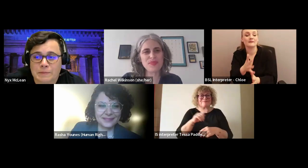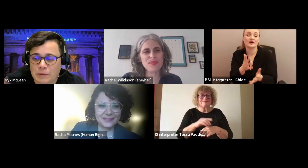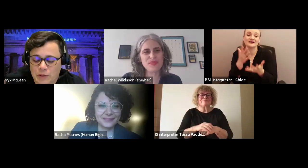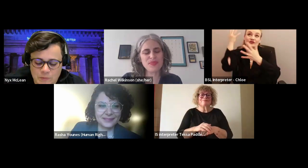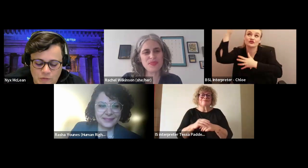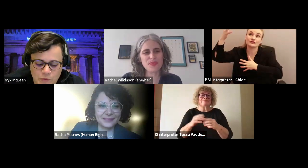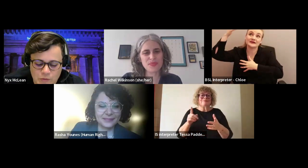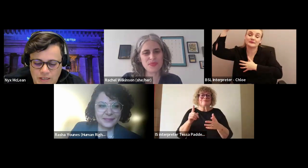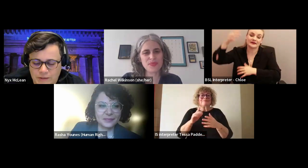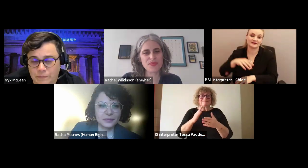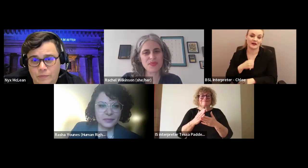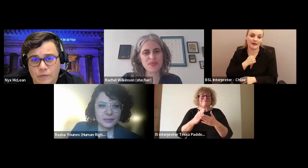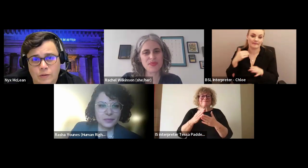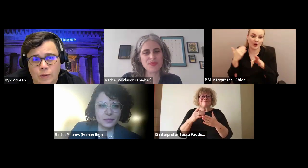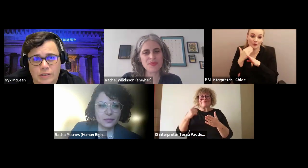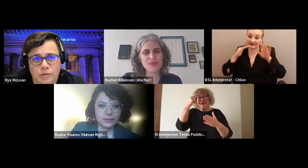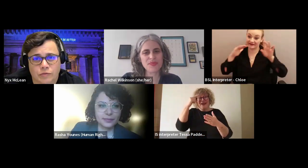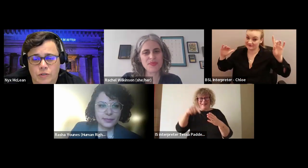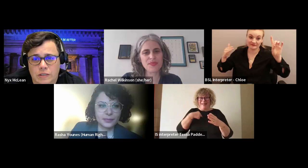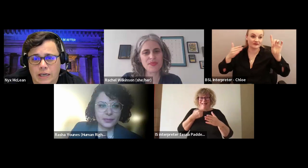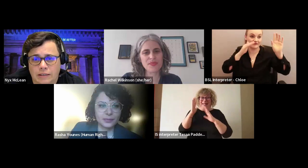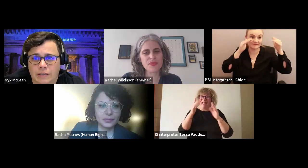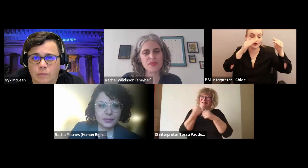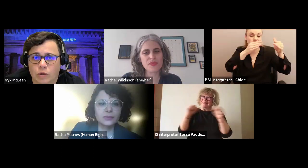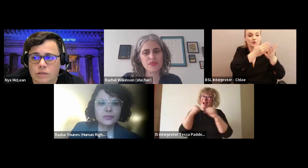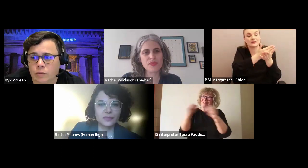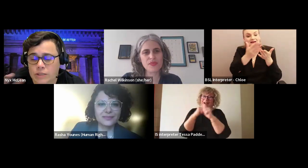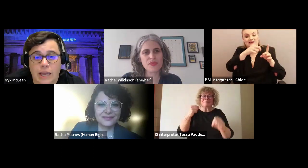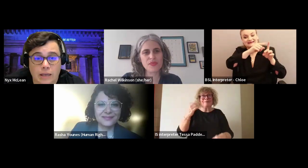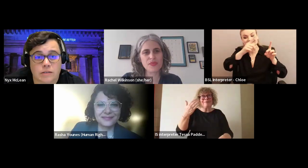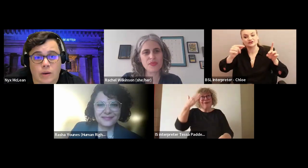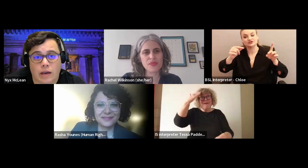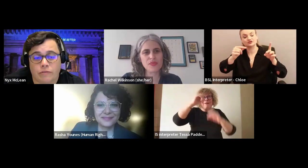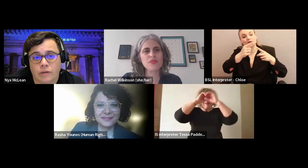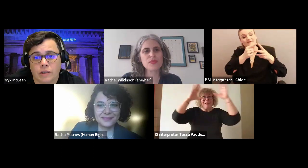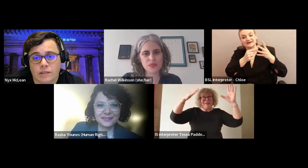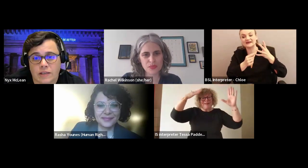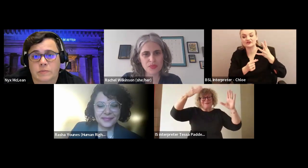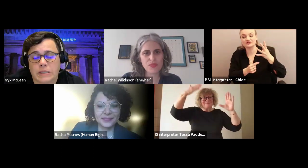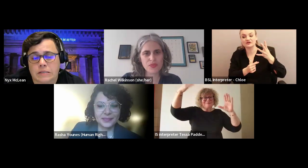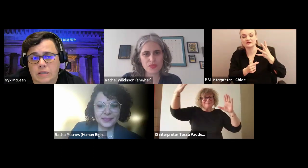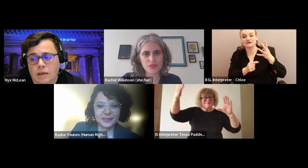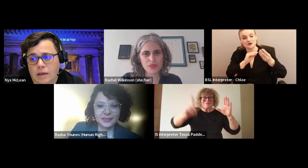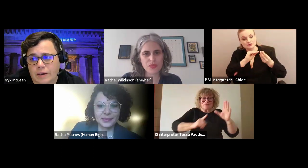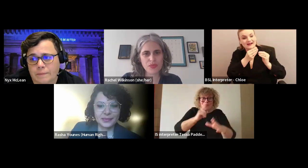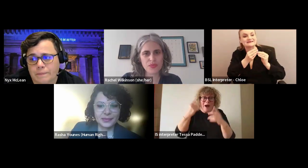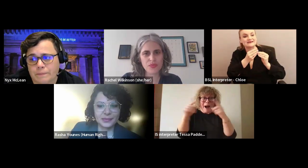dreaming. I mean, my work is moving towards queer digital futures and what it would take to have safe